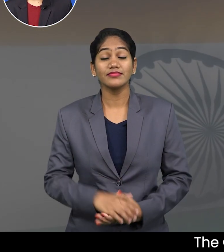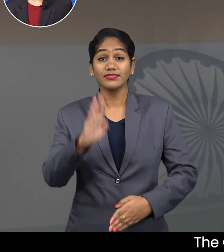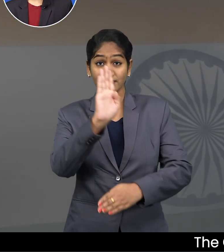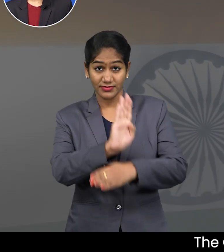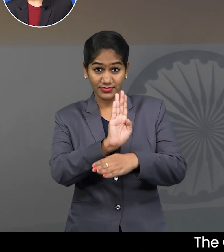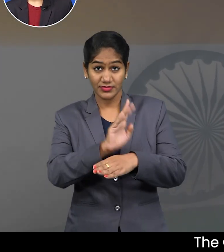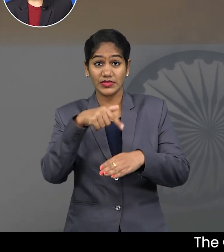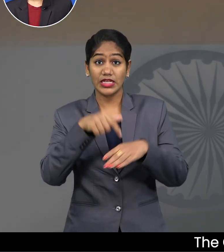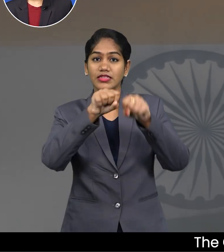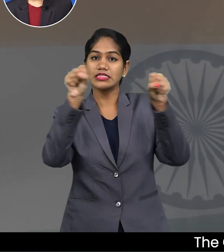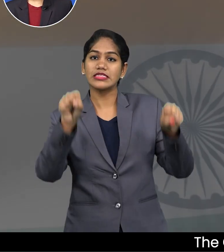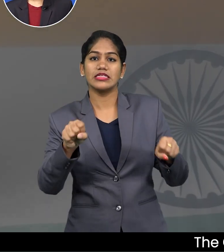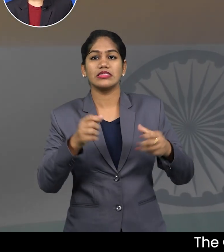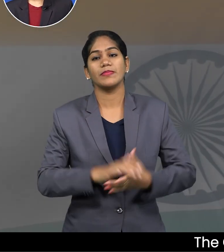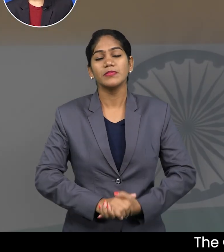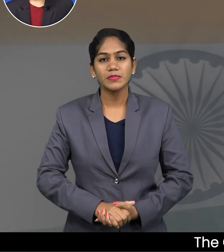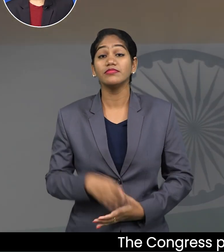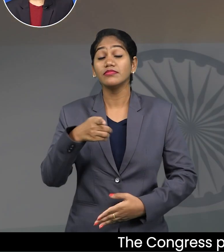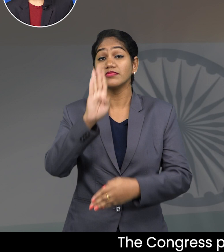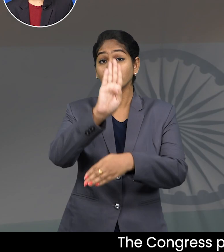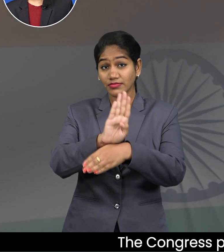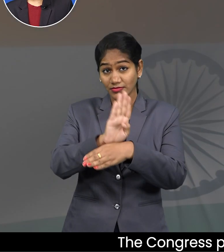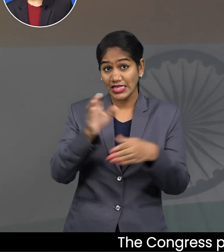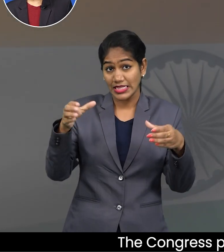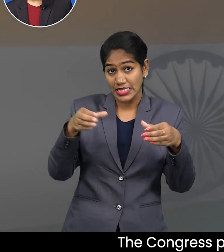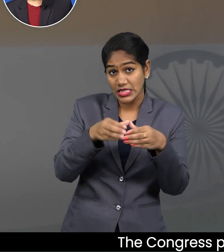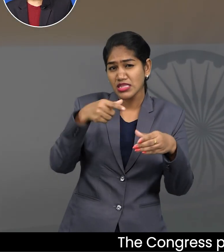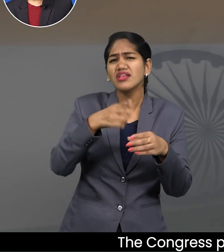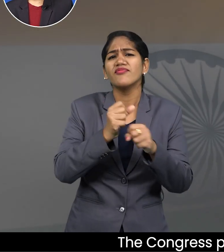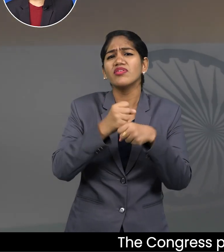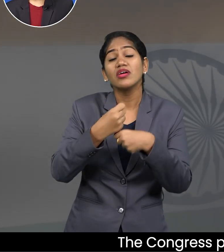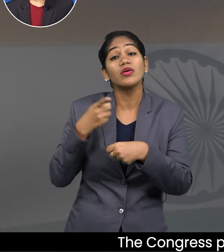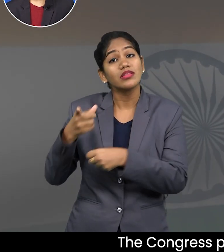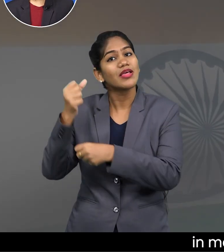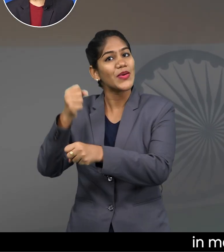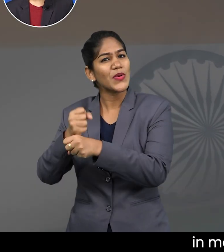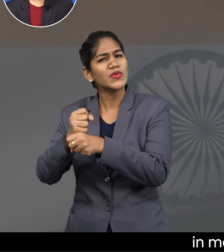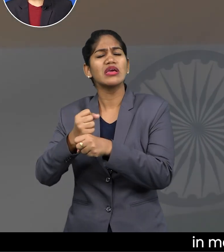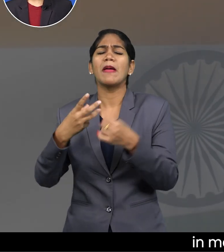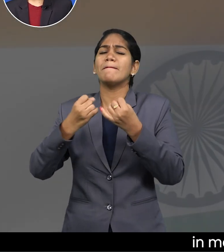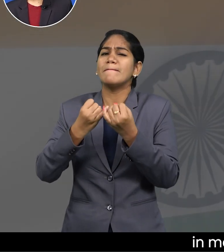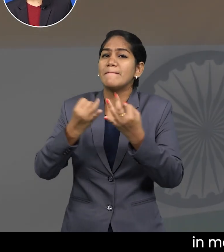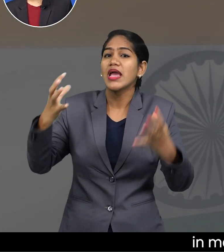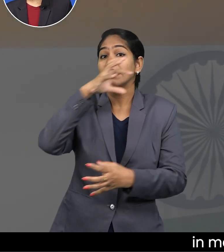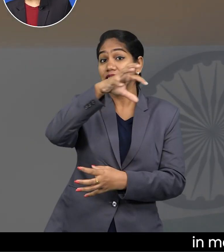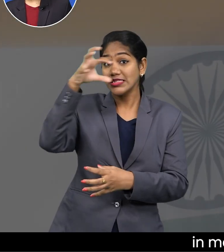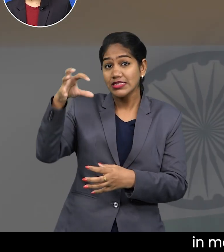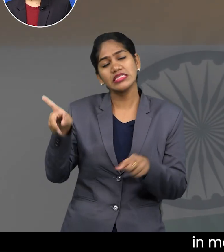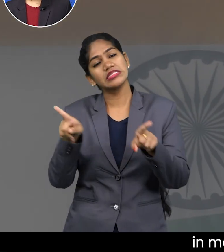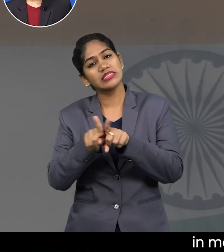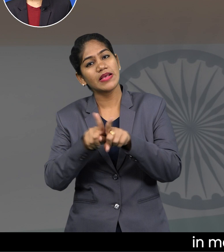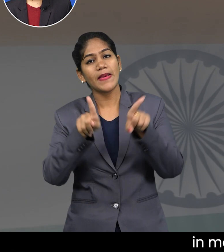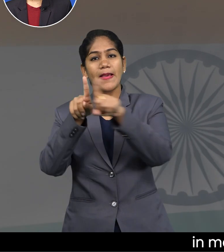The Congress system. The Congress party formed the government in many states as